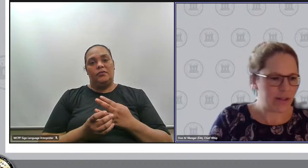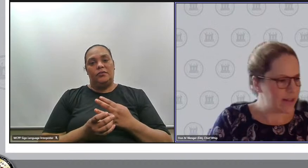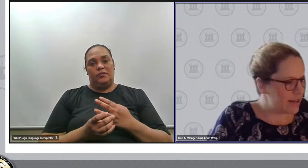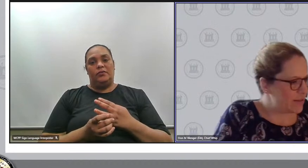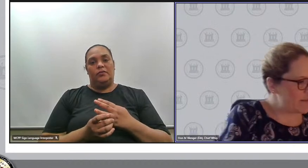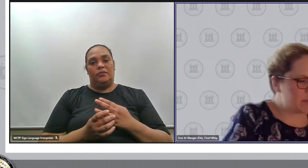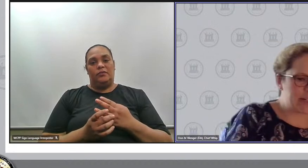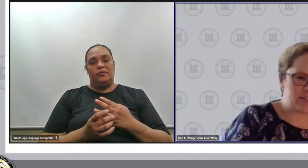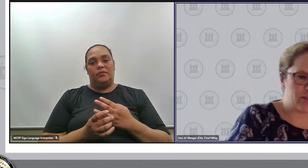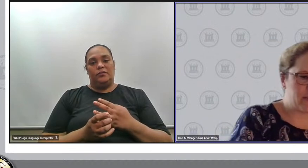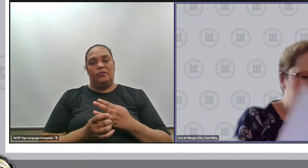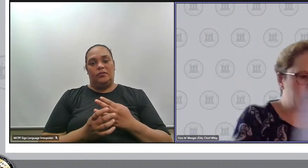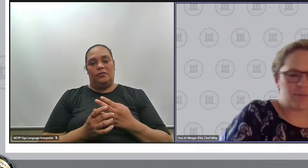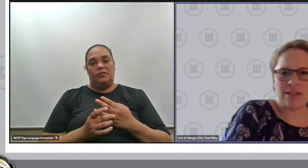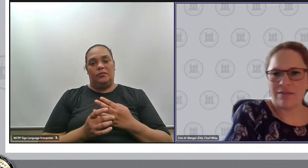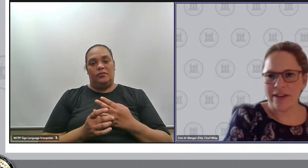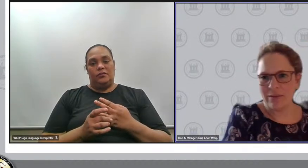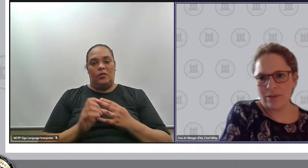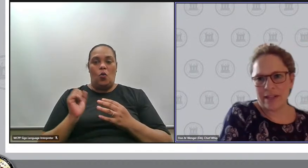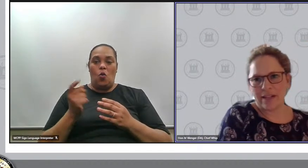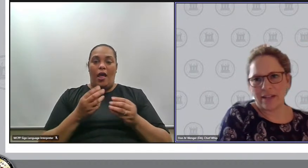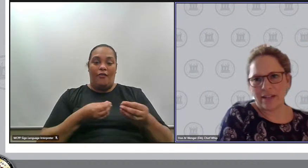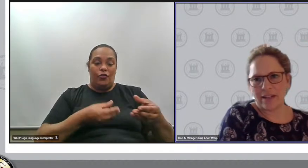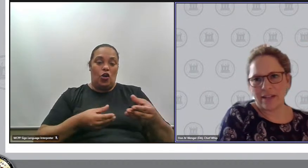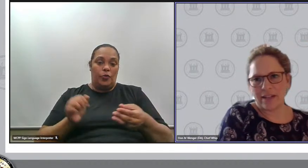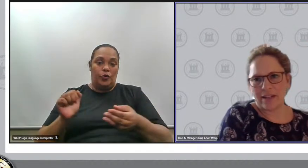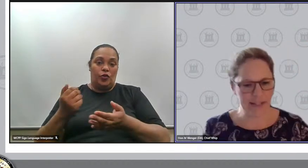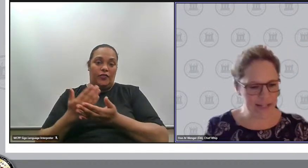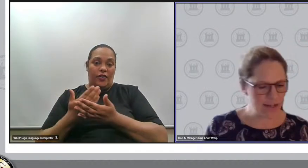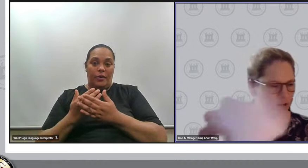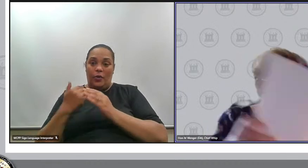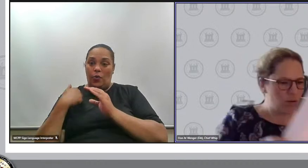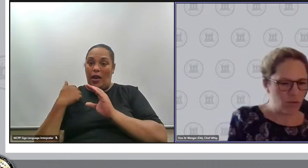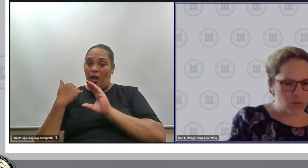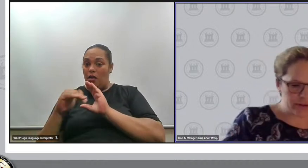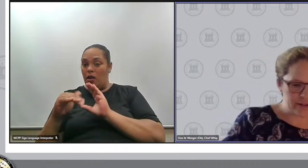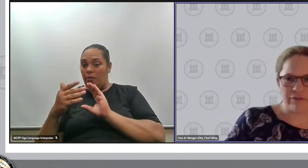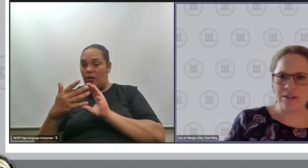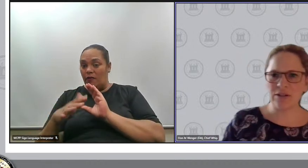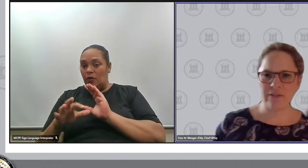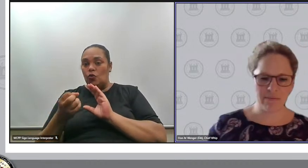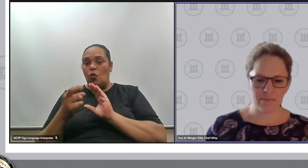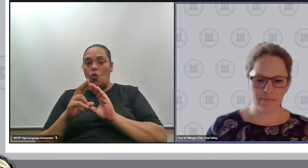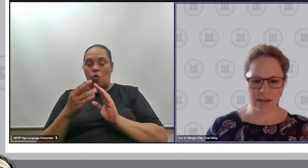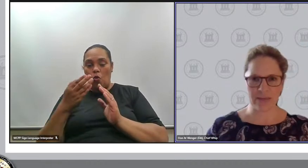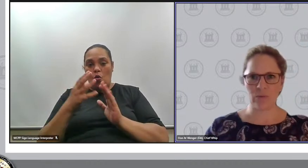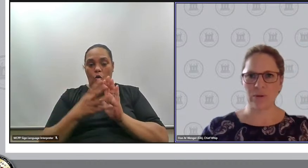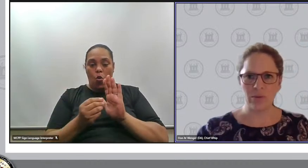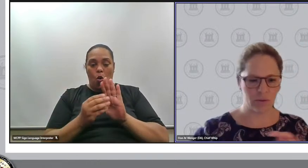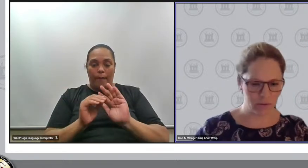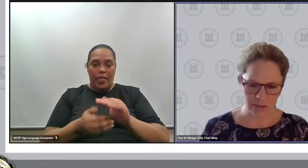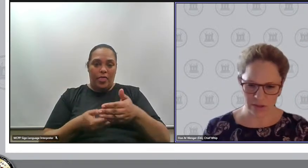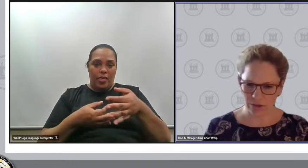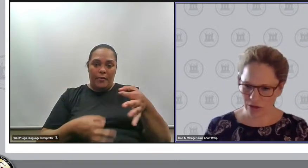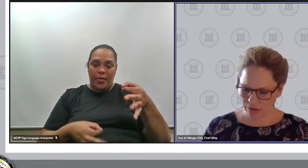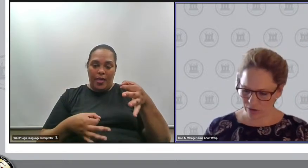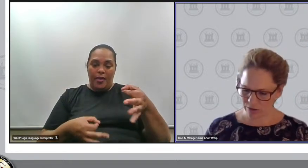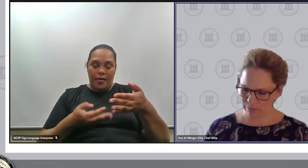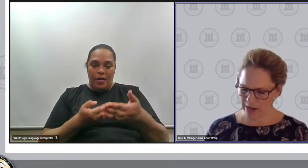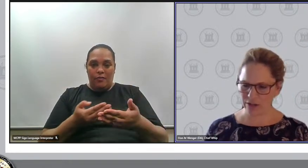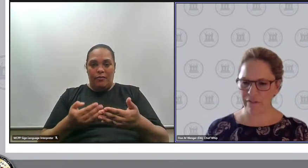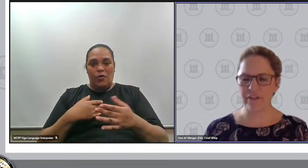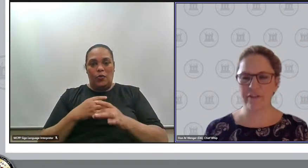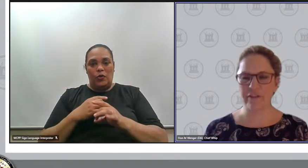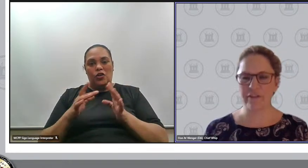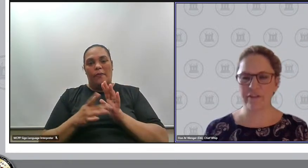Right, so if everybody's got their documents available, either electronically or in front of them, we will start